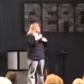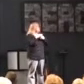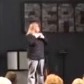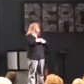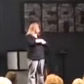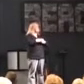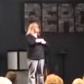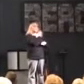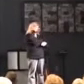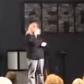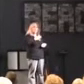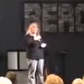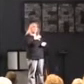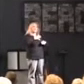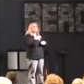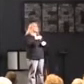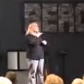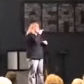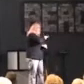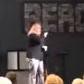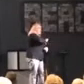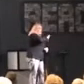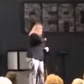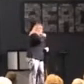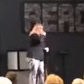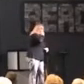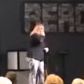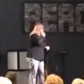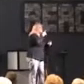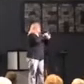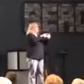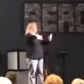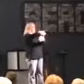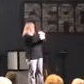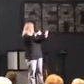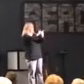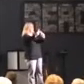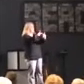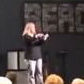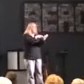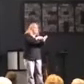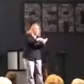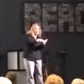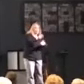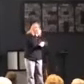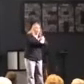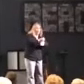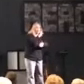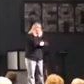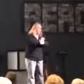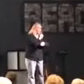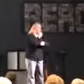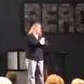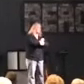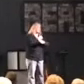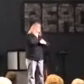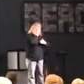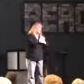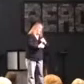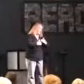want to be known as a woman who's the same at home and in public, who is honest, hardworking,